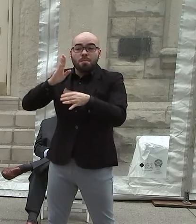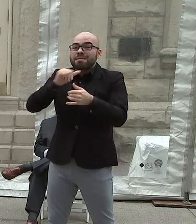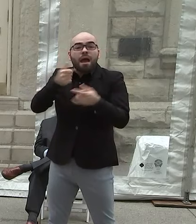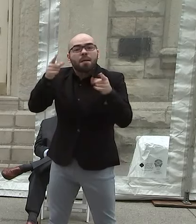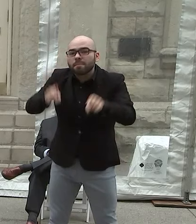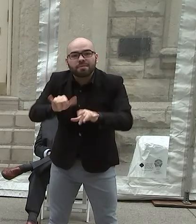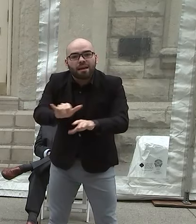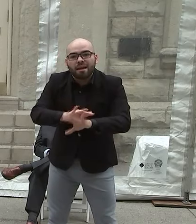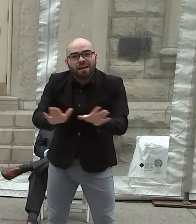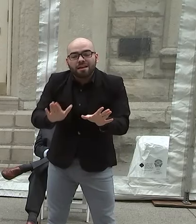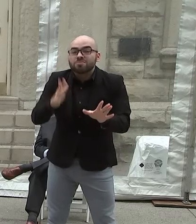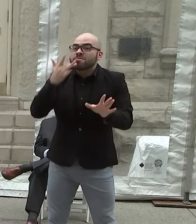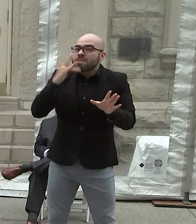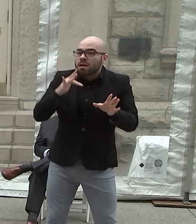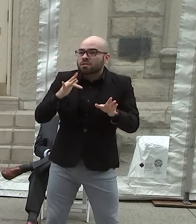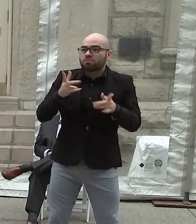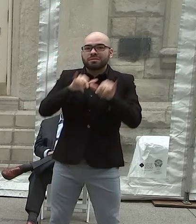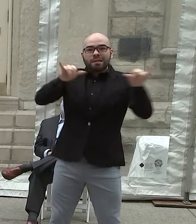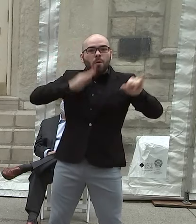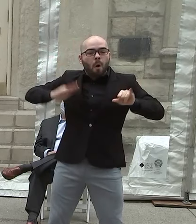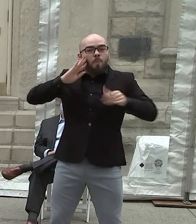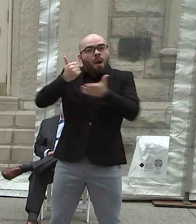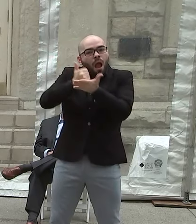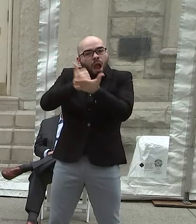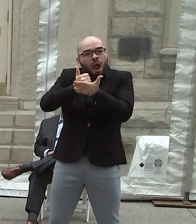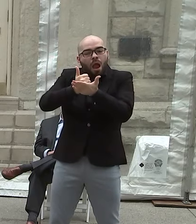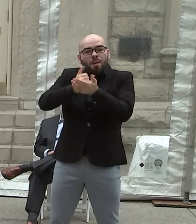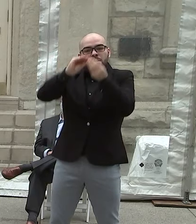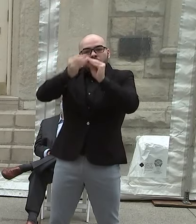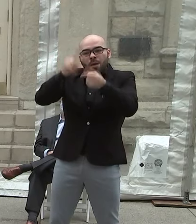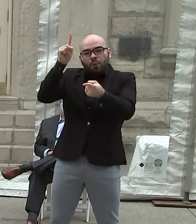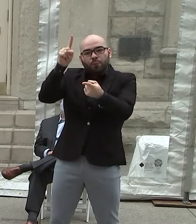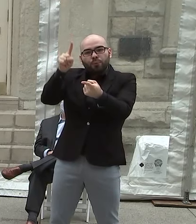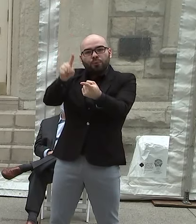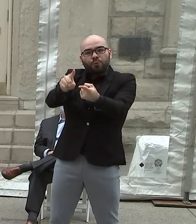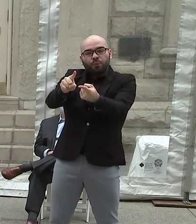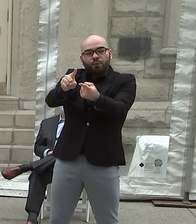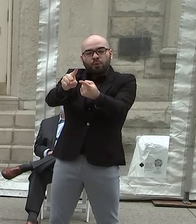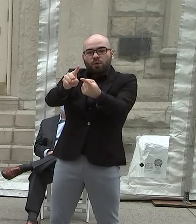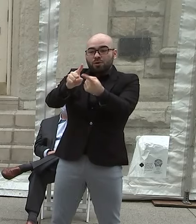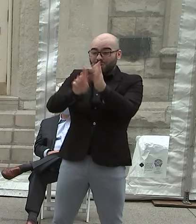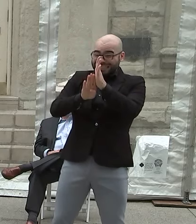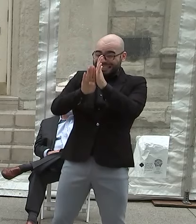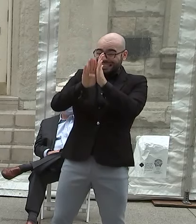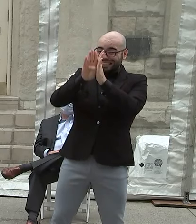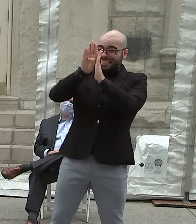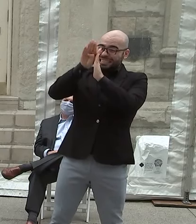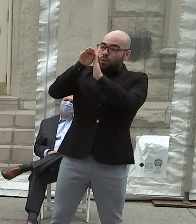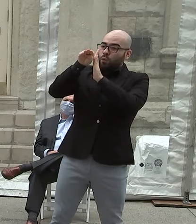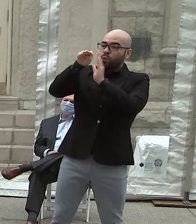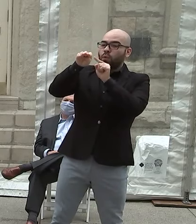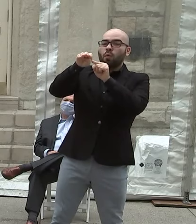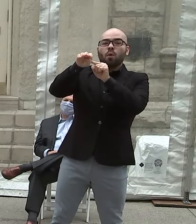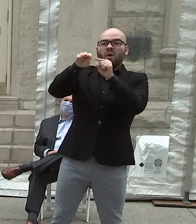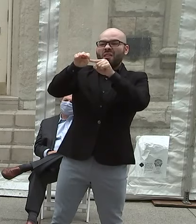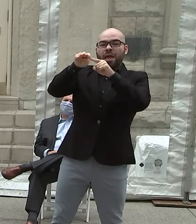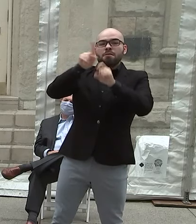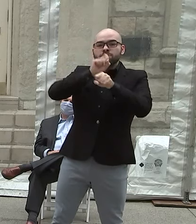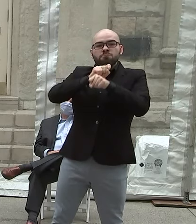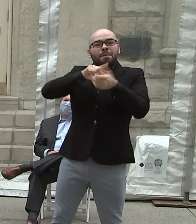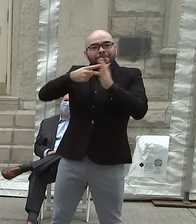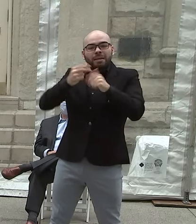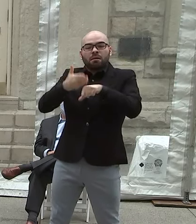you actually flatten the curve, part of that progress is seeing that peak actually push a little bit